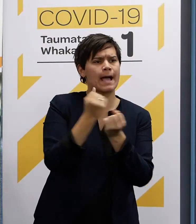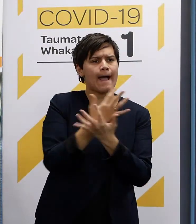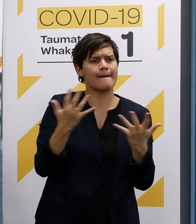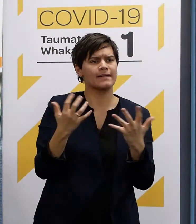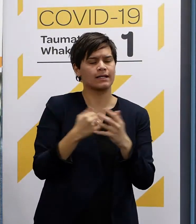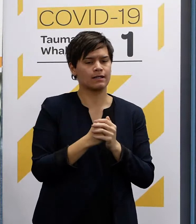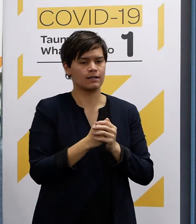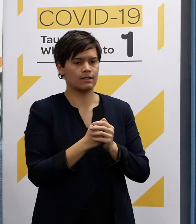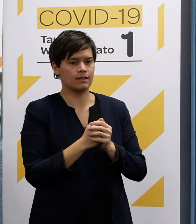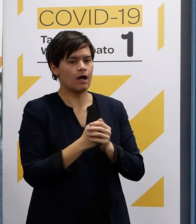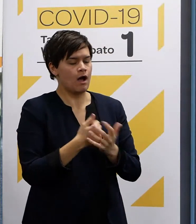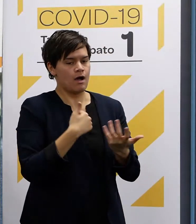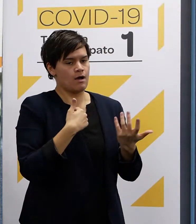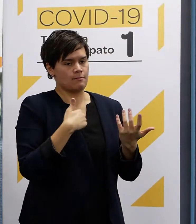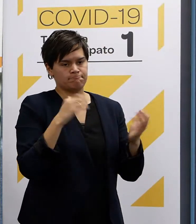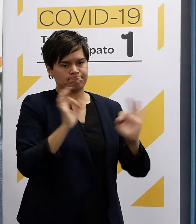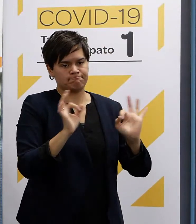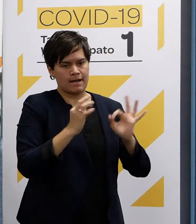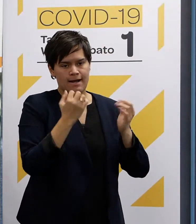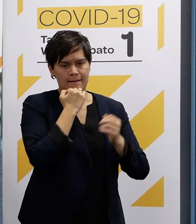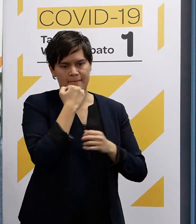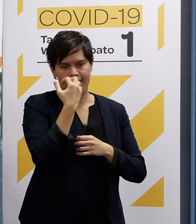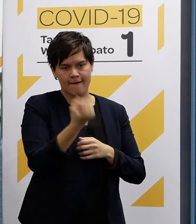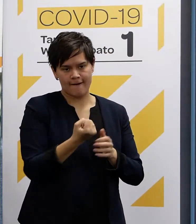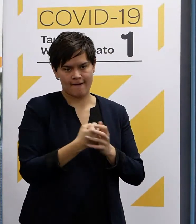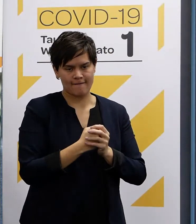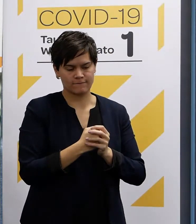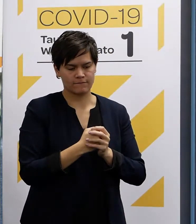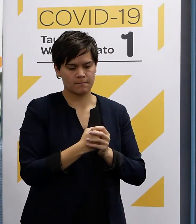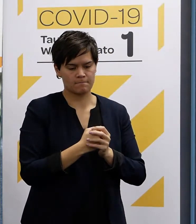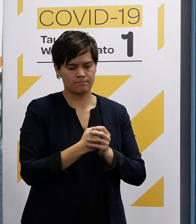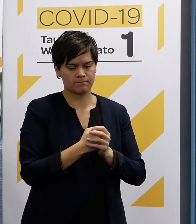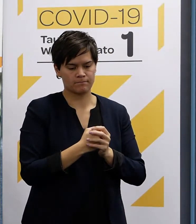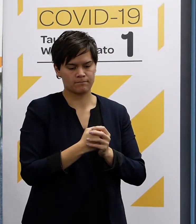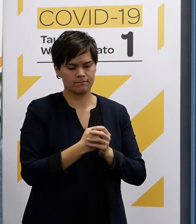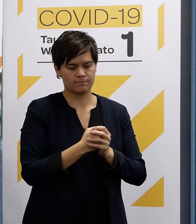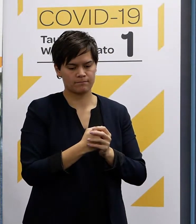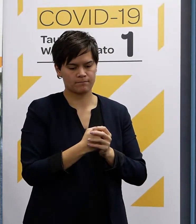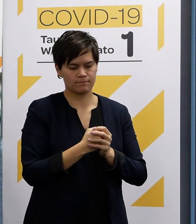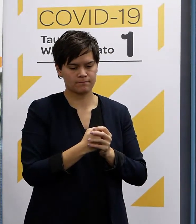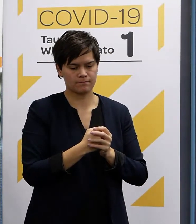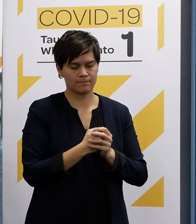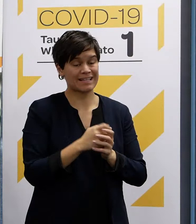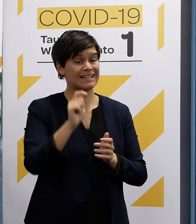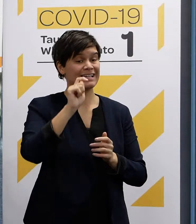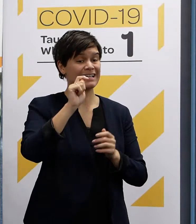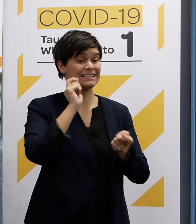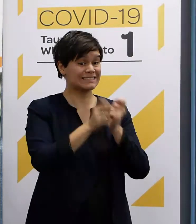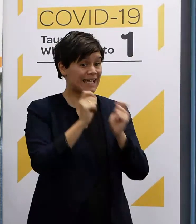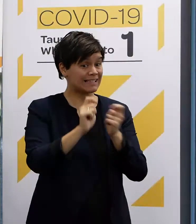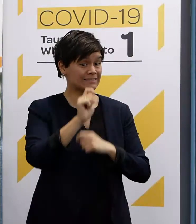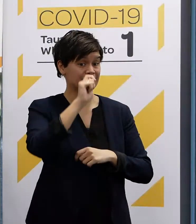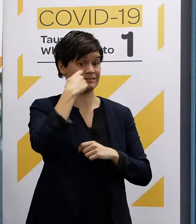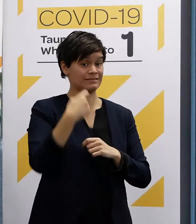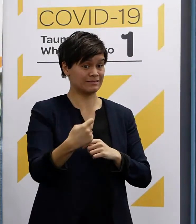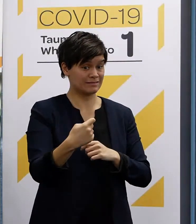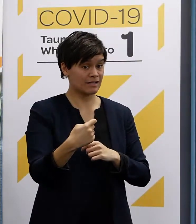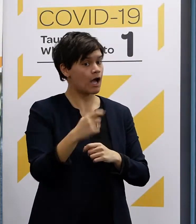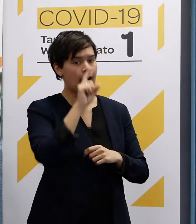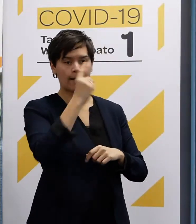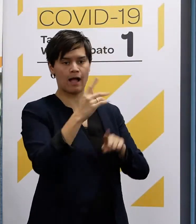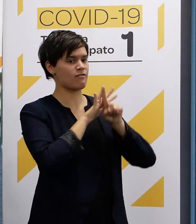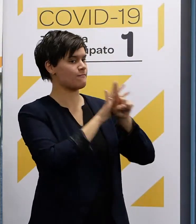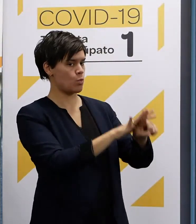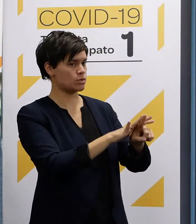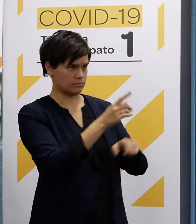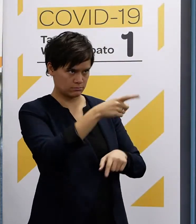managed isolation, they have because they have to provide informed consent for that procedure, which anyone can. We can't force the